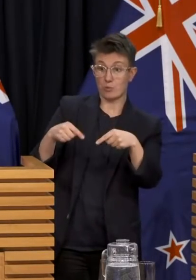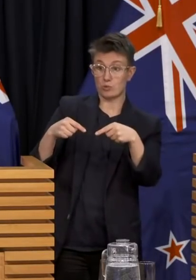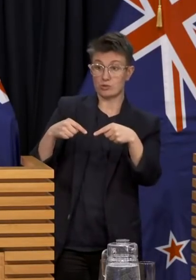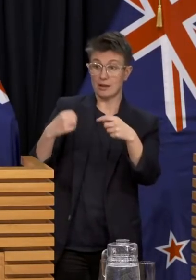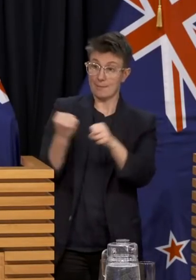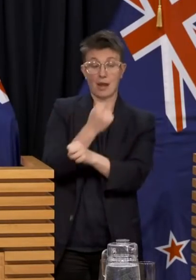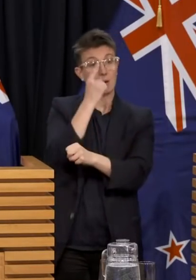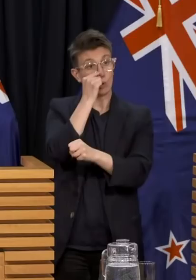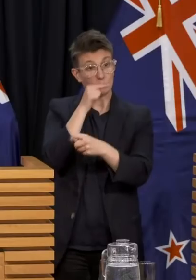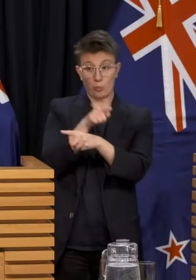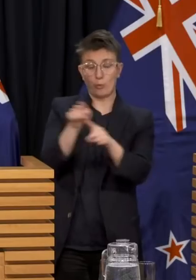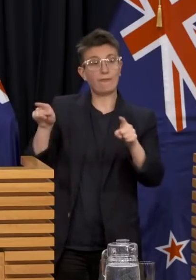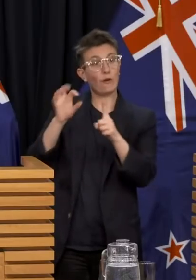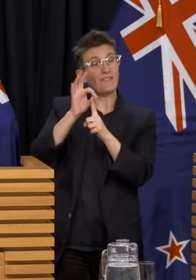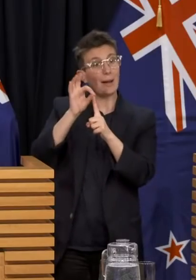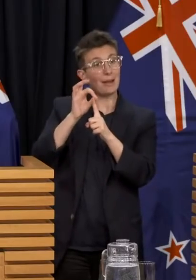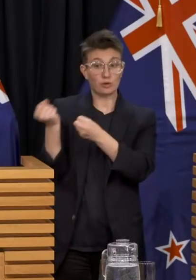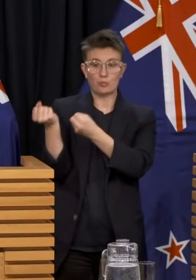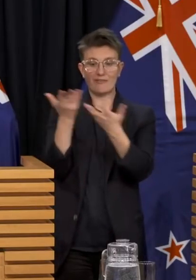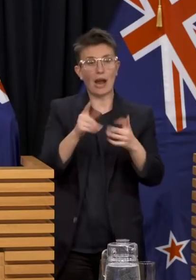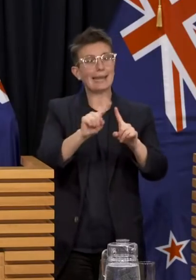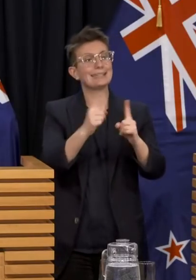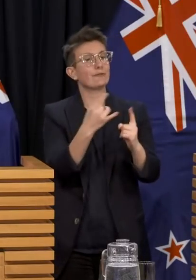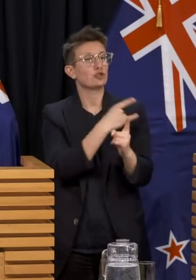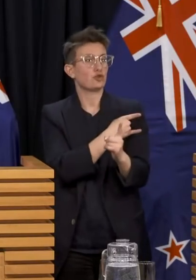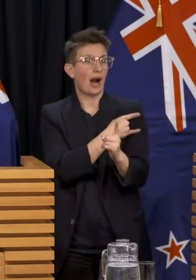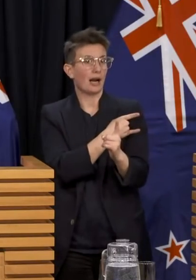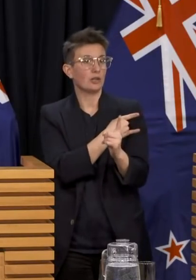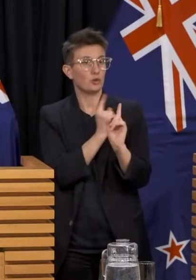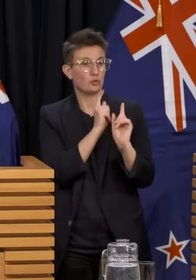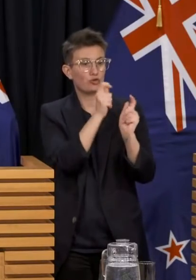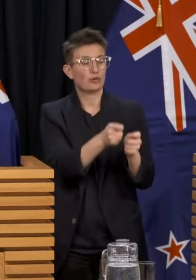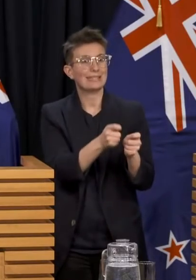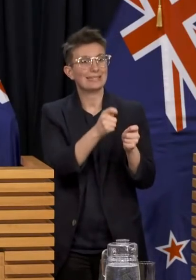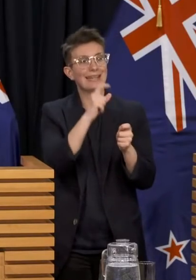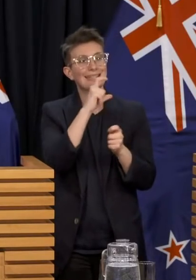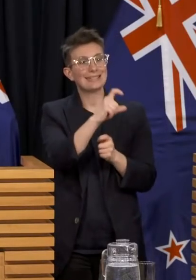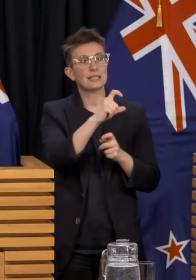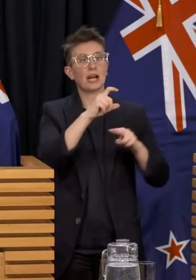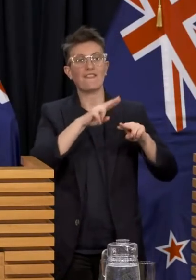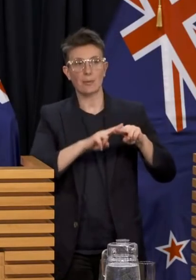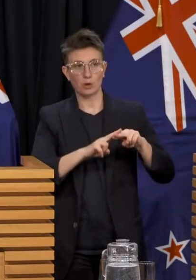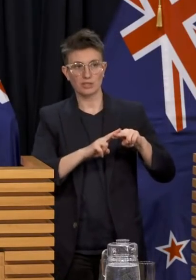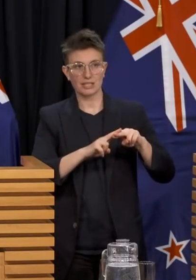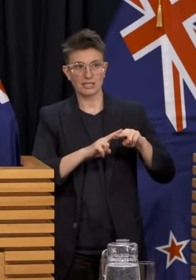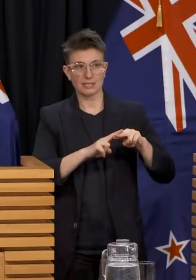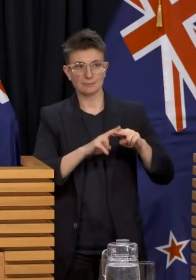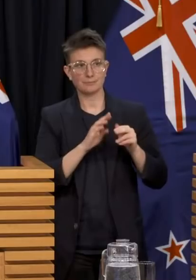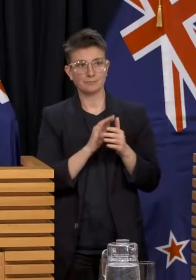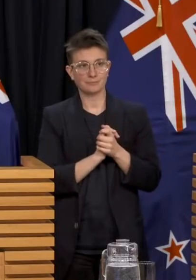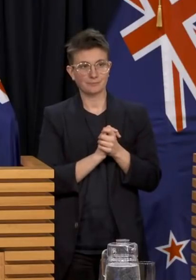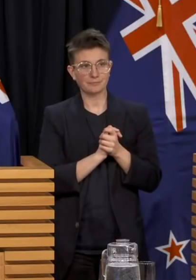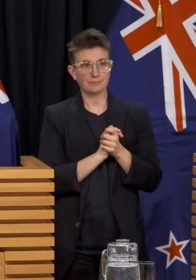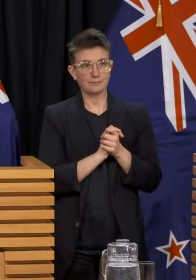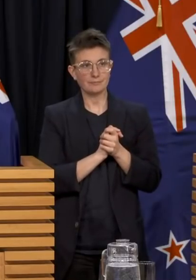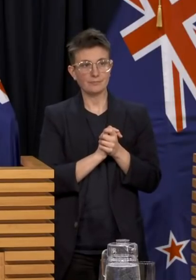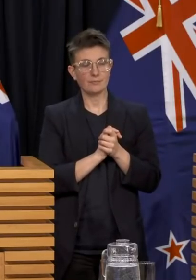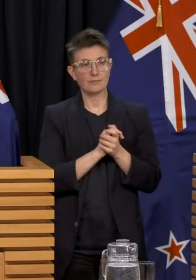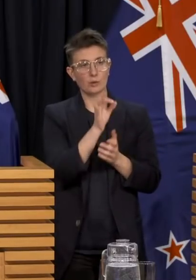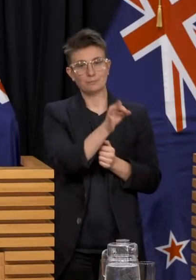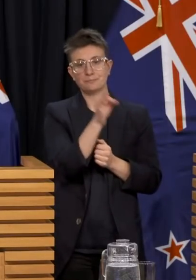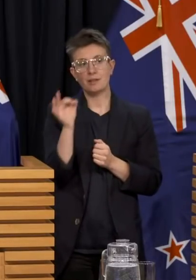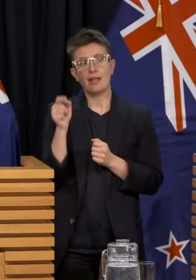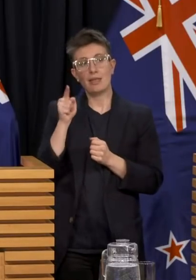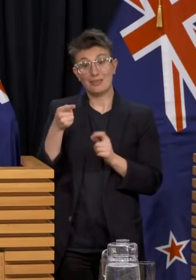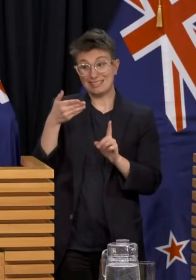another drug for cystic fibrosis, but ultimately those are decisions for Pharmac. A kilo drug would cost $200 million a